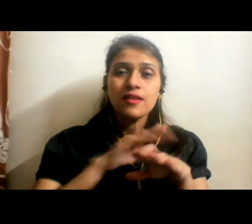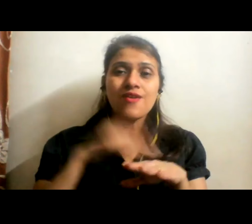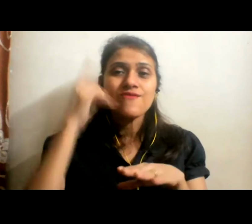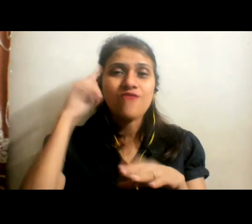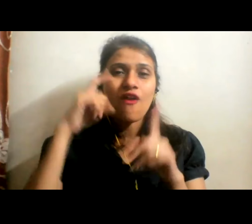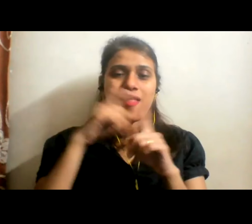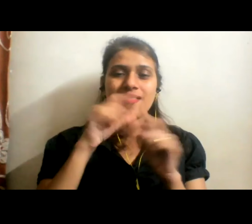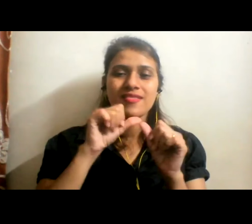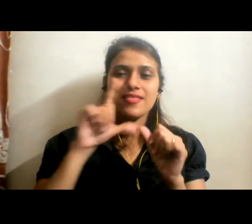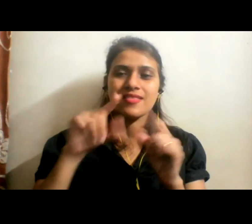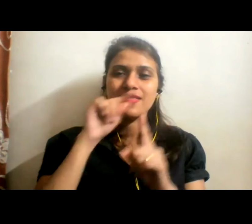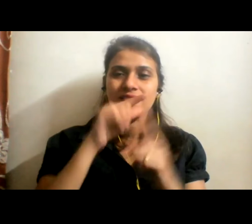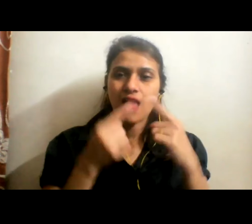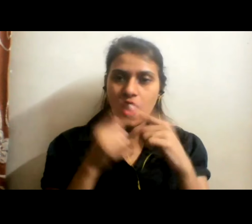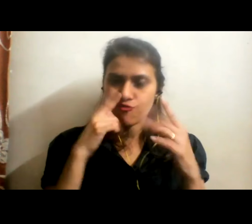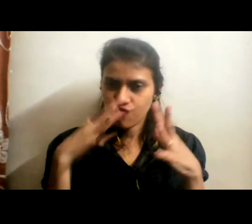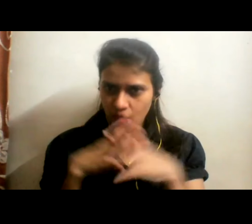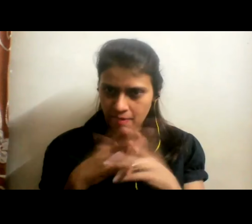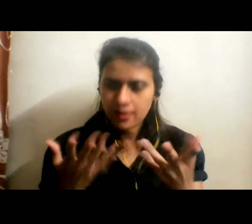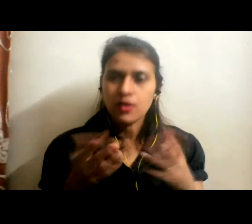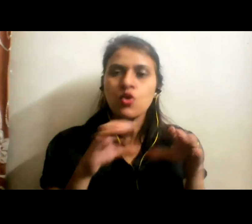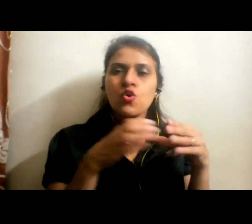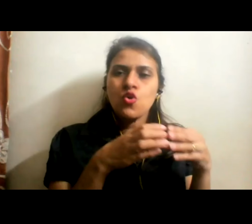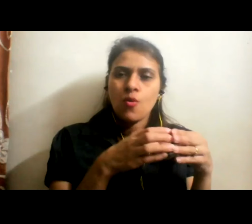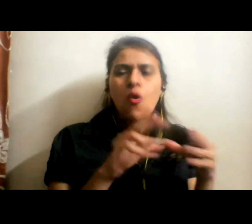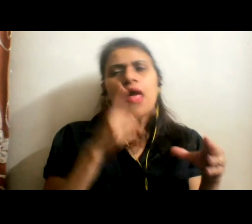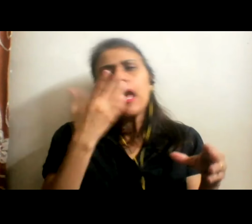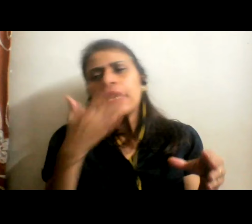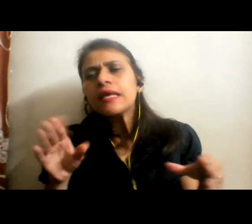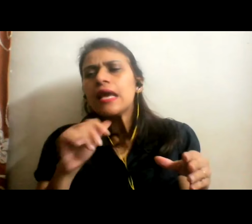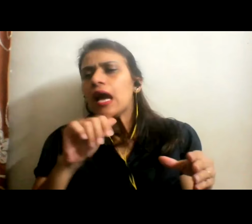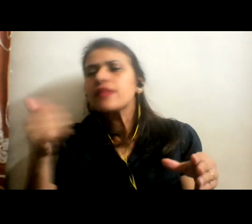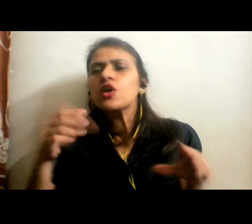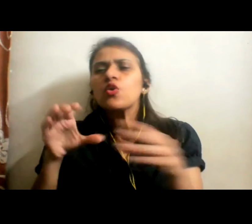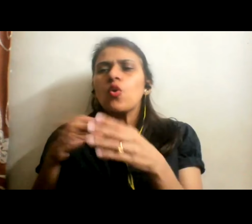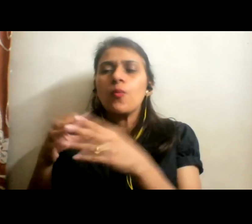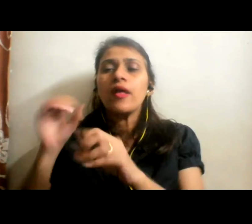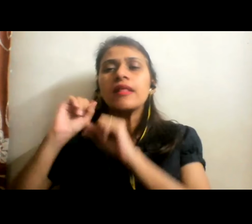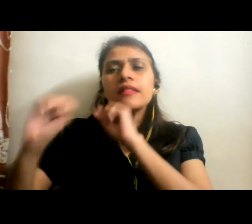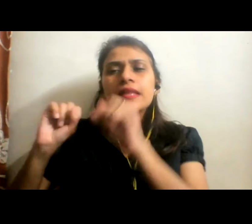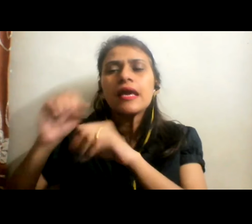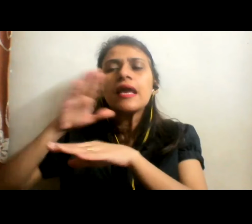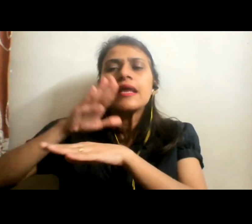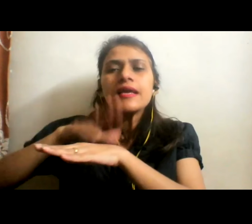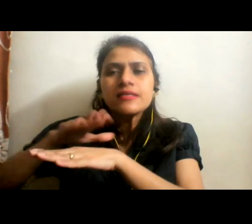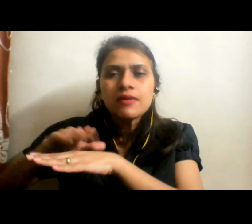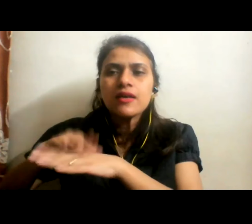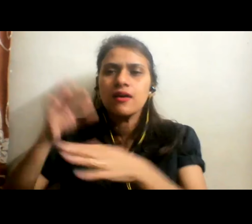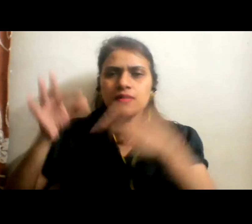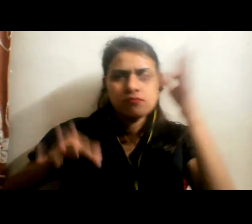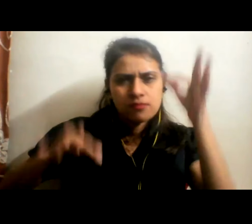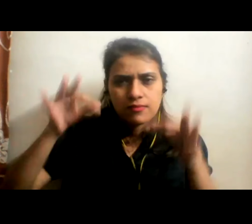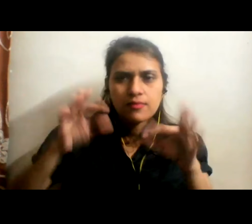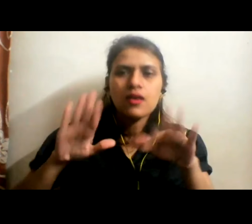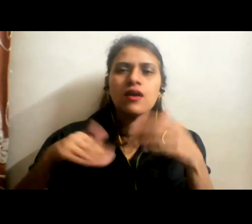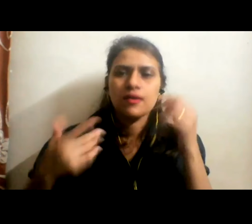are disabled, or any other community group. I mean, what are their experiences like? How would we measure that? That's my question.